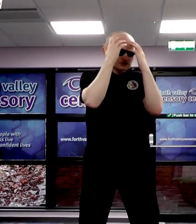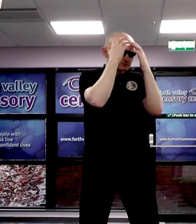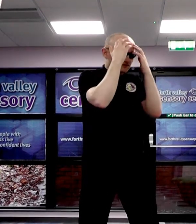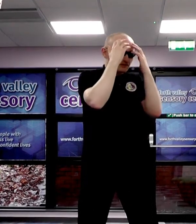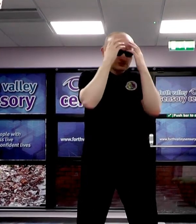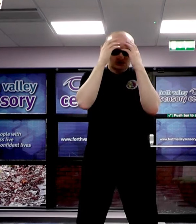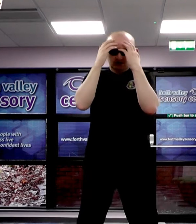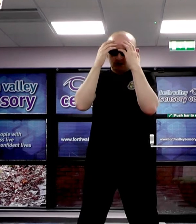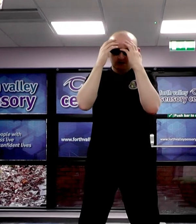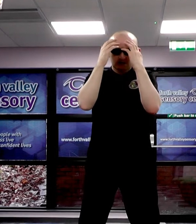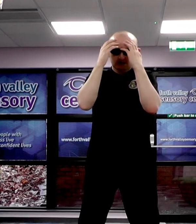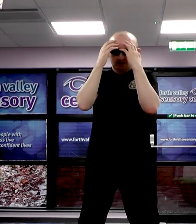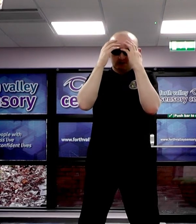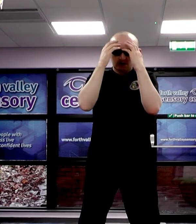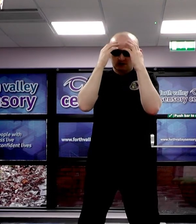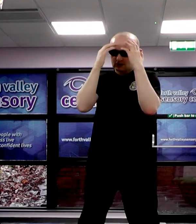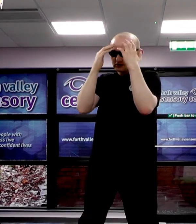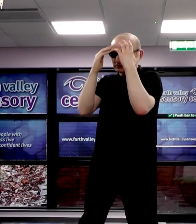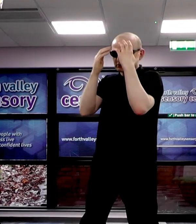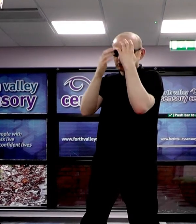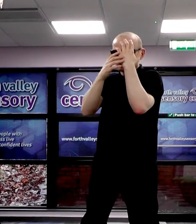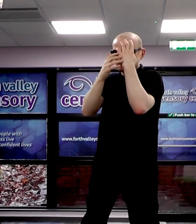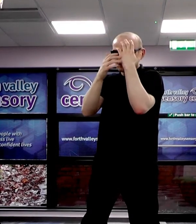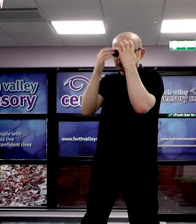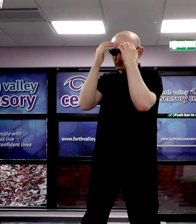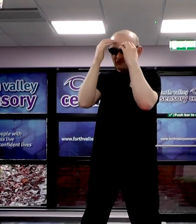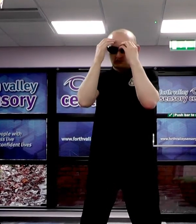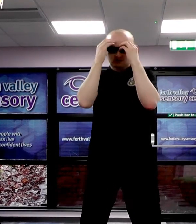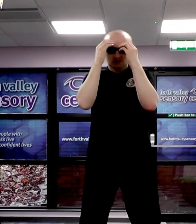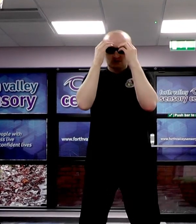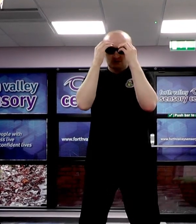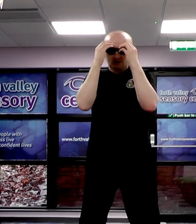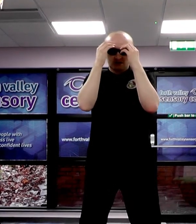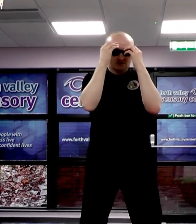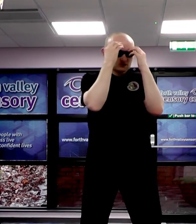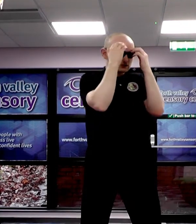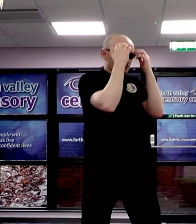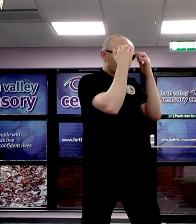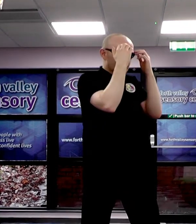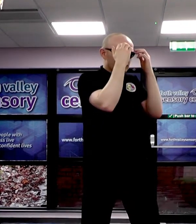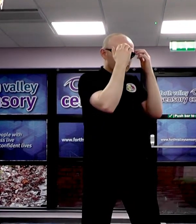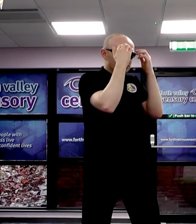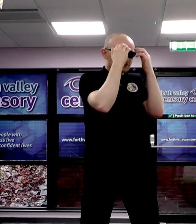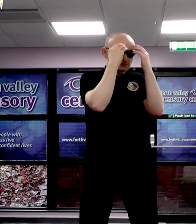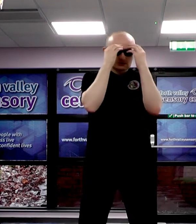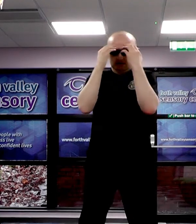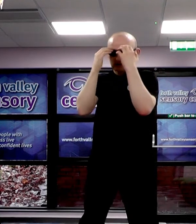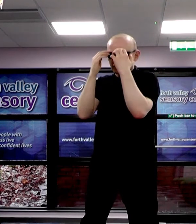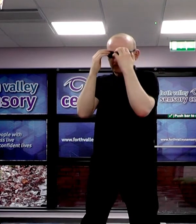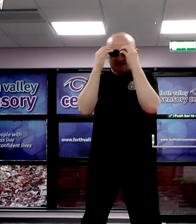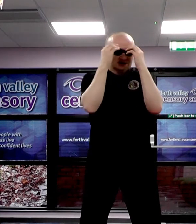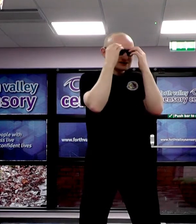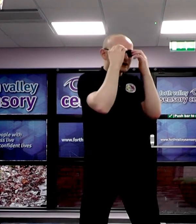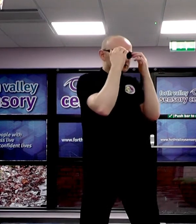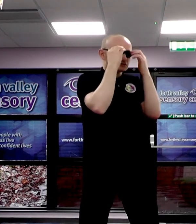move forward. As you turn to the right, your left hand goes forward. As you turn to the left, right hand goes forward. This is a natural thing.